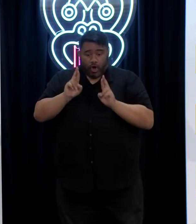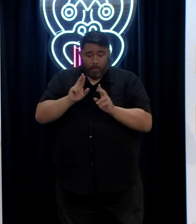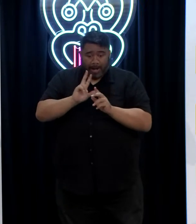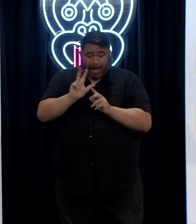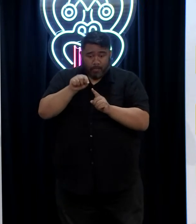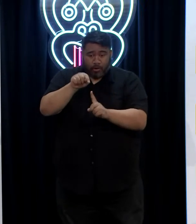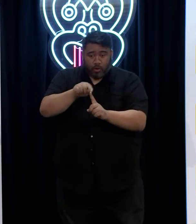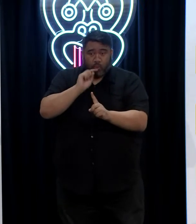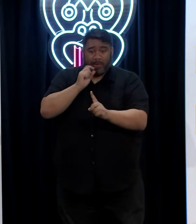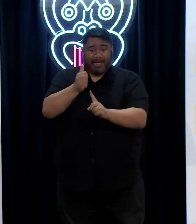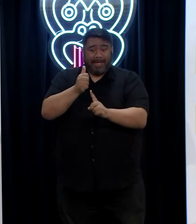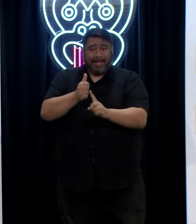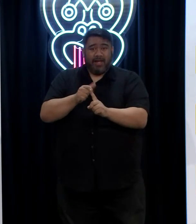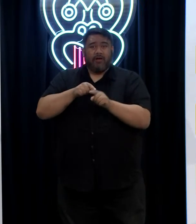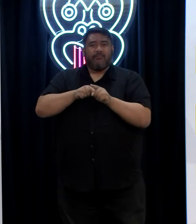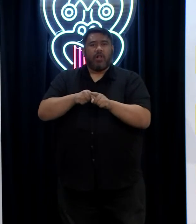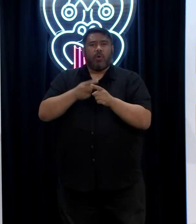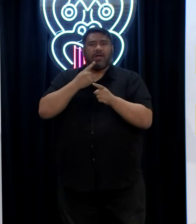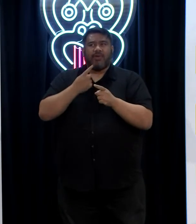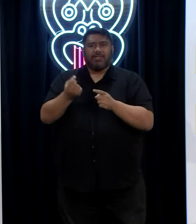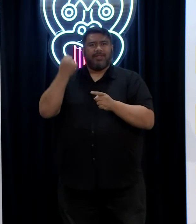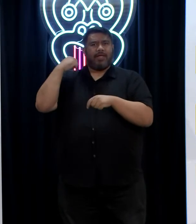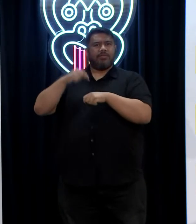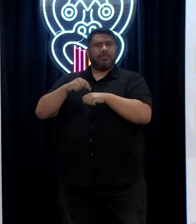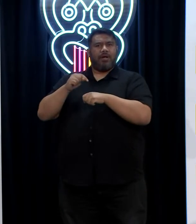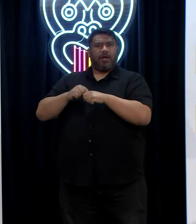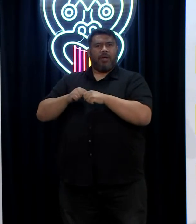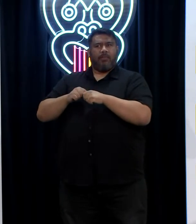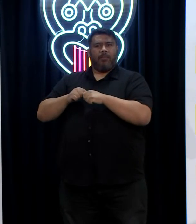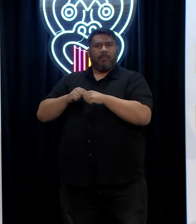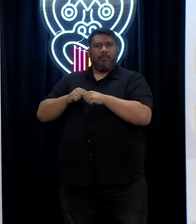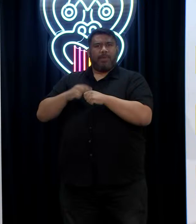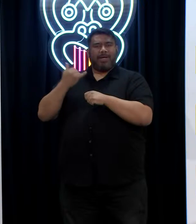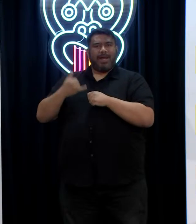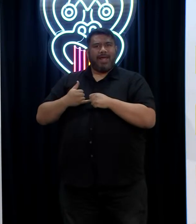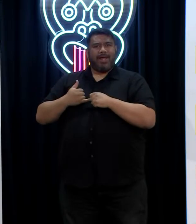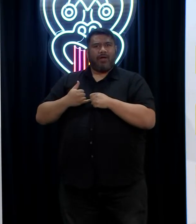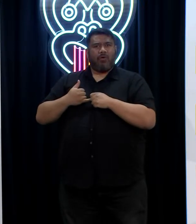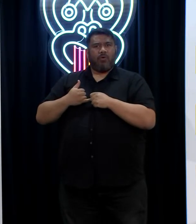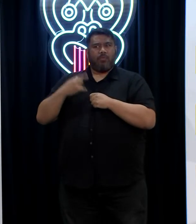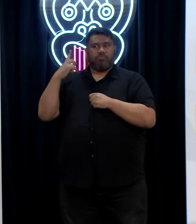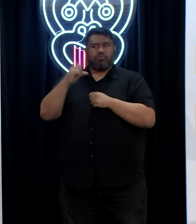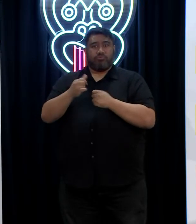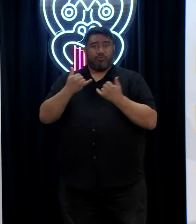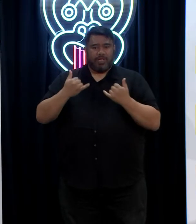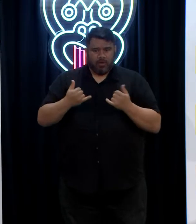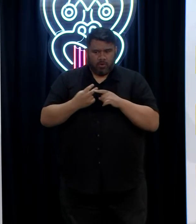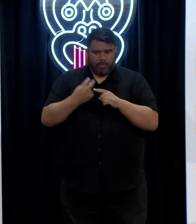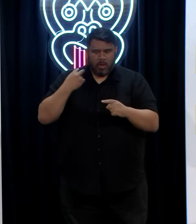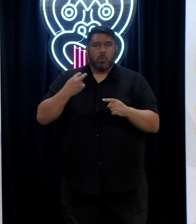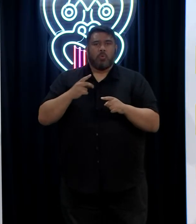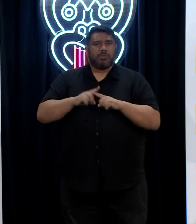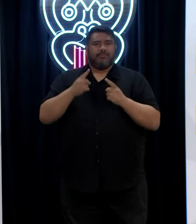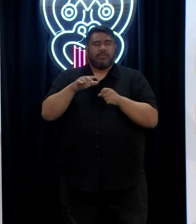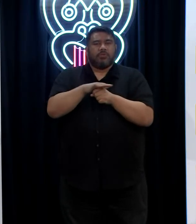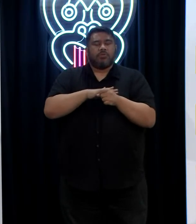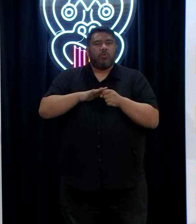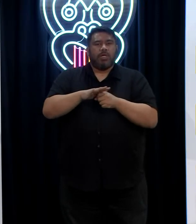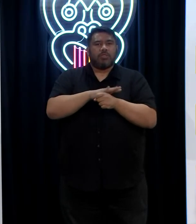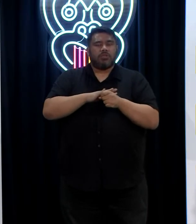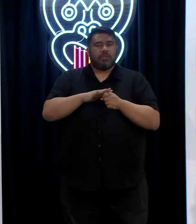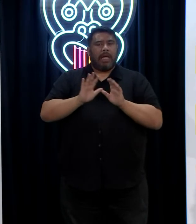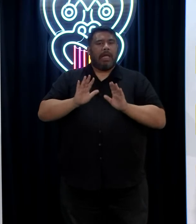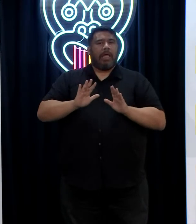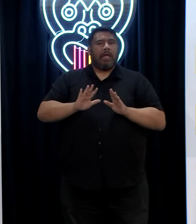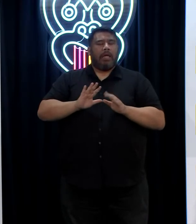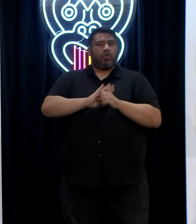basis of advice and evidence at the time. Now we have a different situation, and we are pushing out for another 8 weeks, and we'll